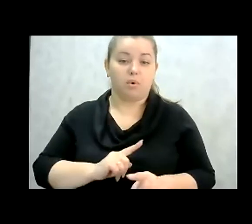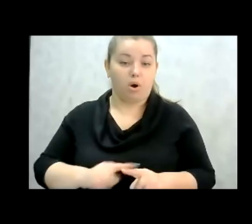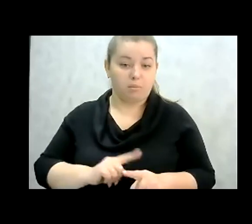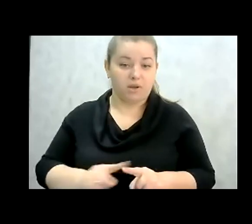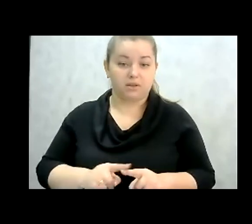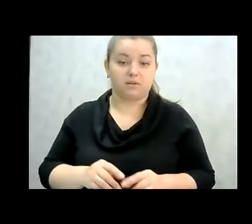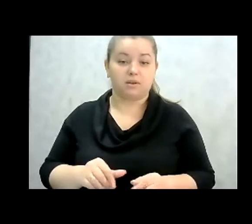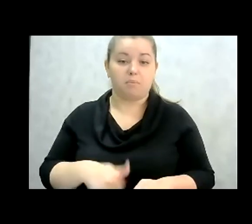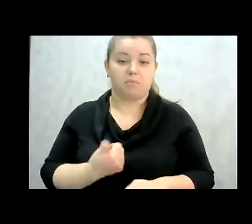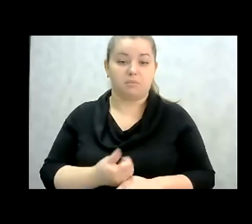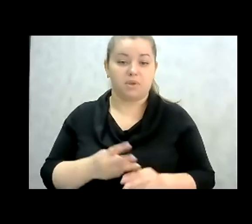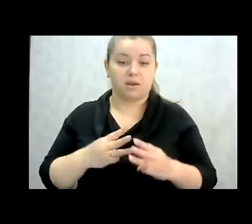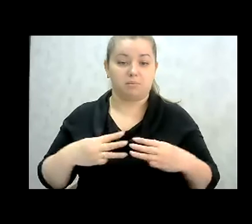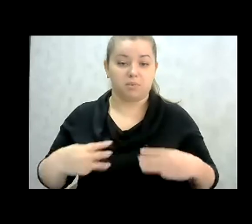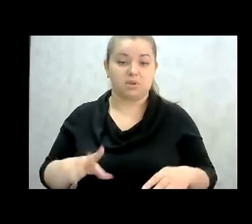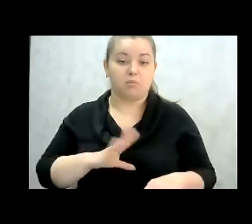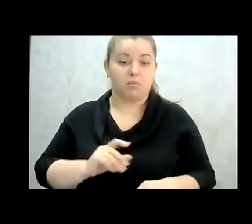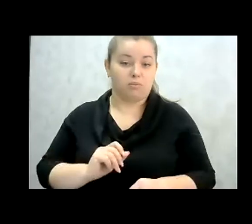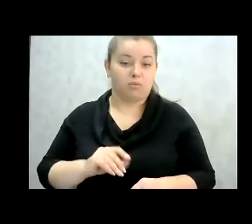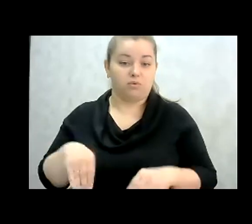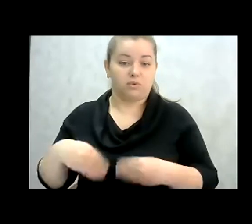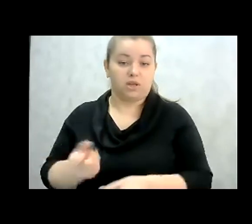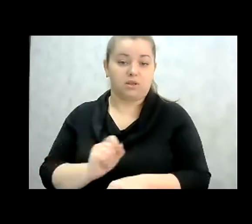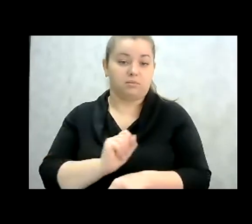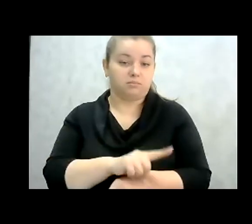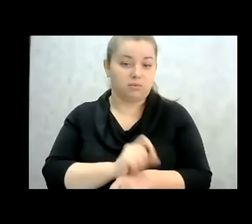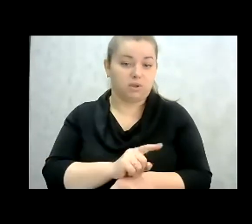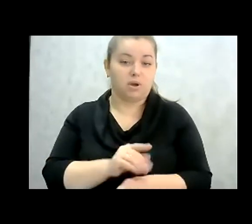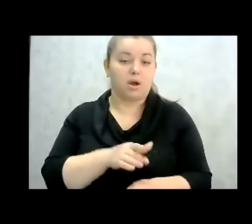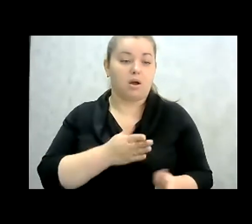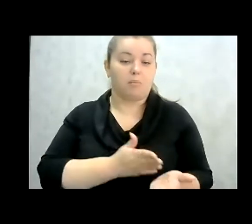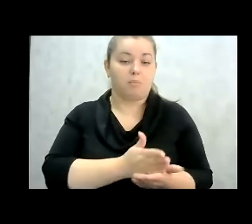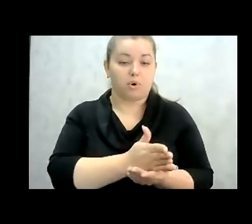person. The prime minister responded promptly.